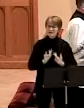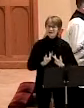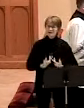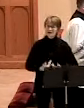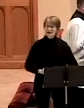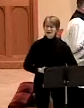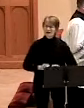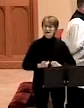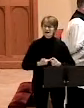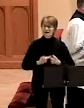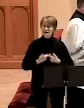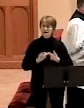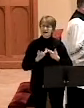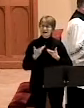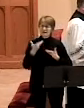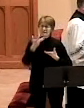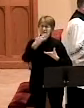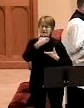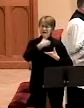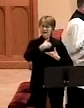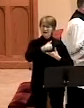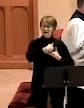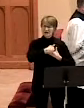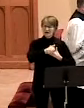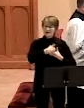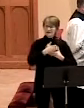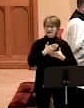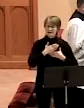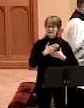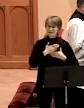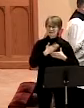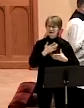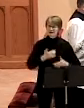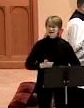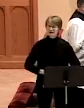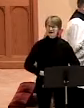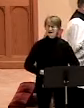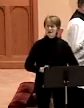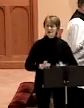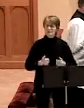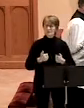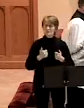me and living deeply.